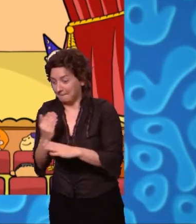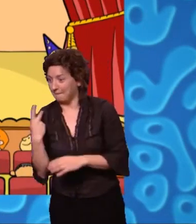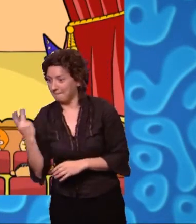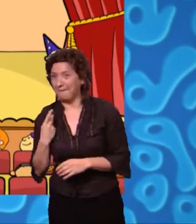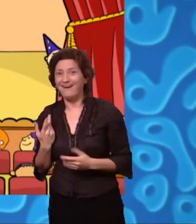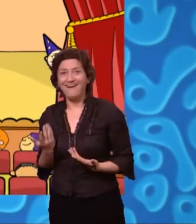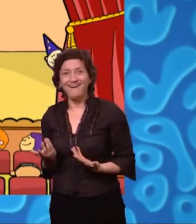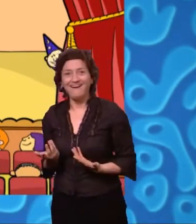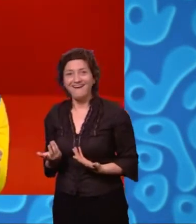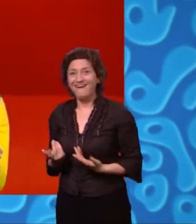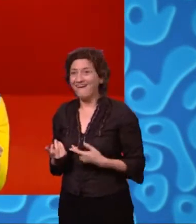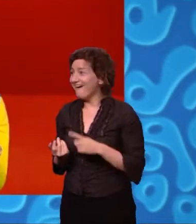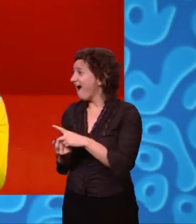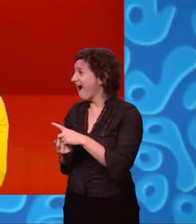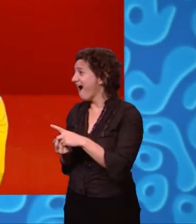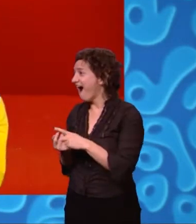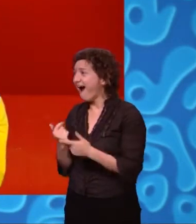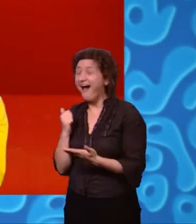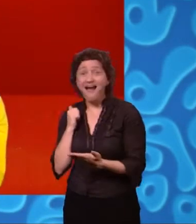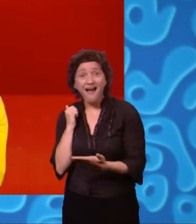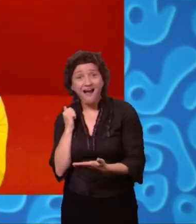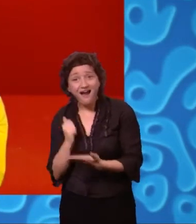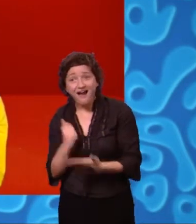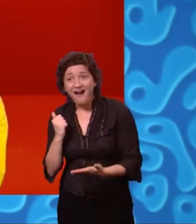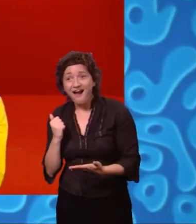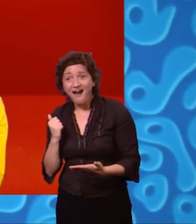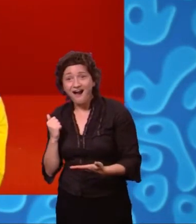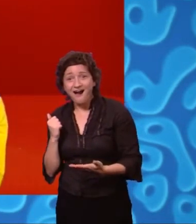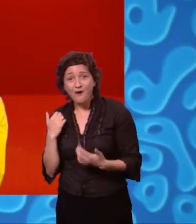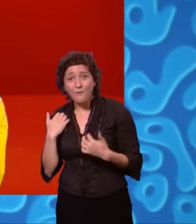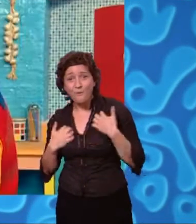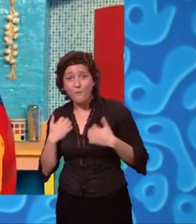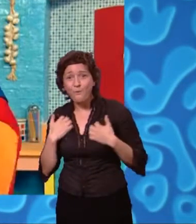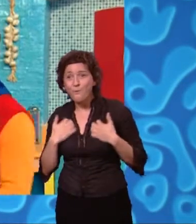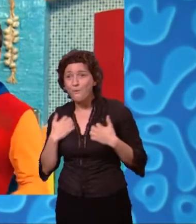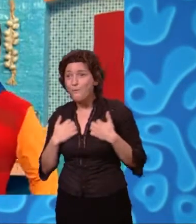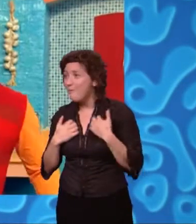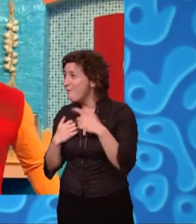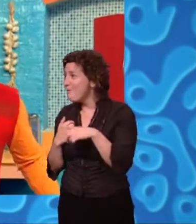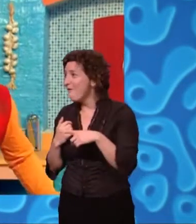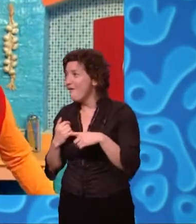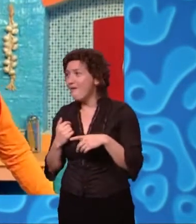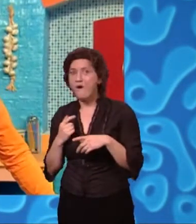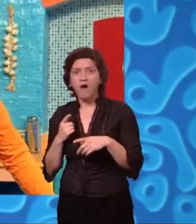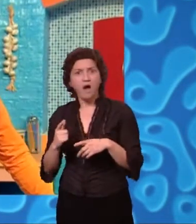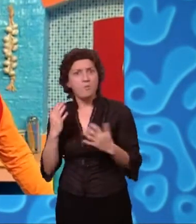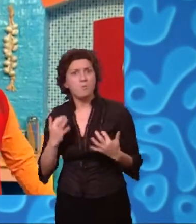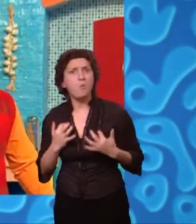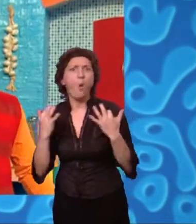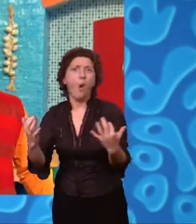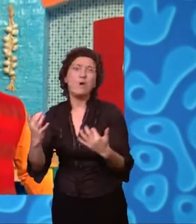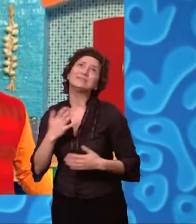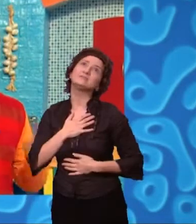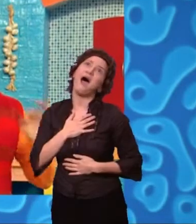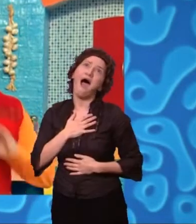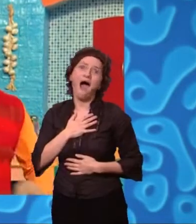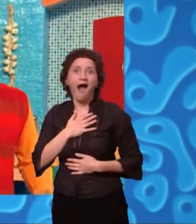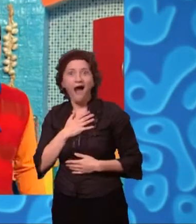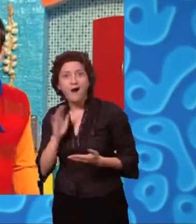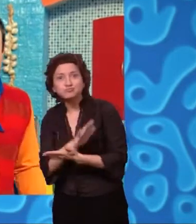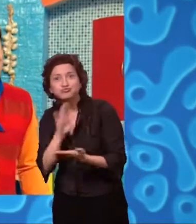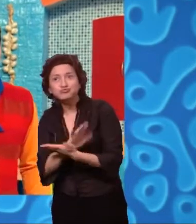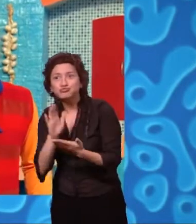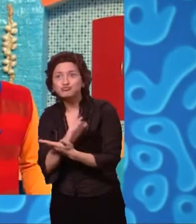once again. That was a great adventure. Well, it sounds like the audience loved Bill and Bob's tricks,